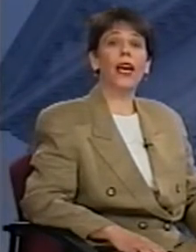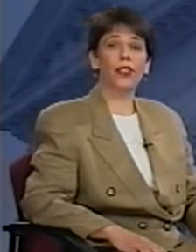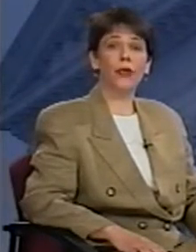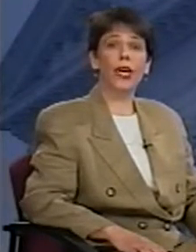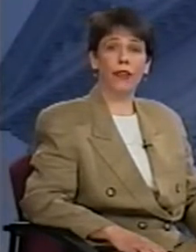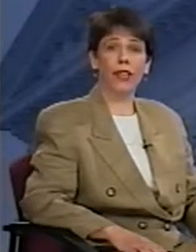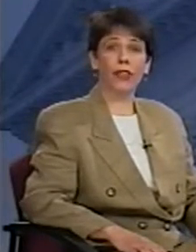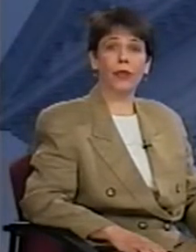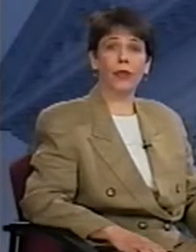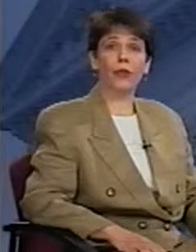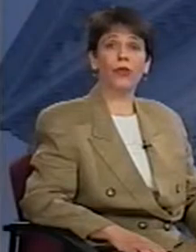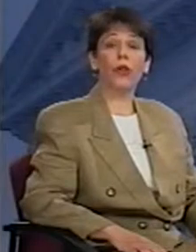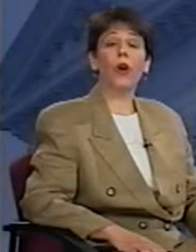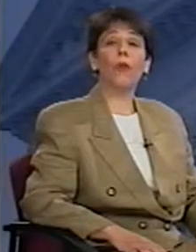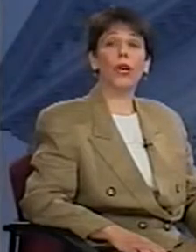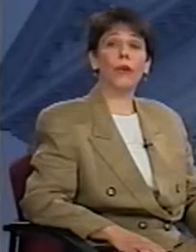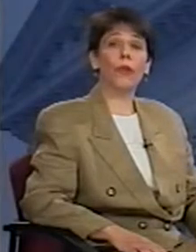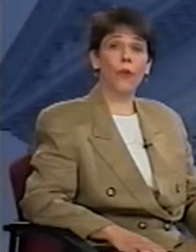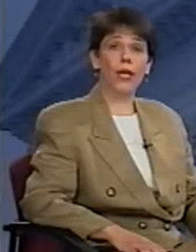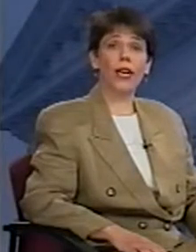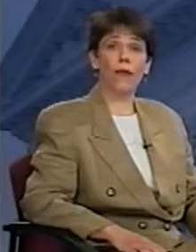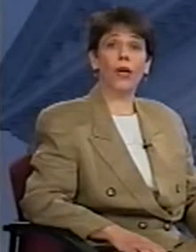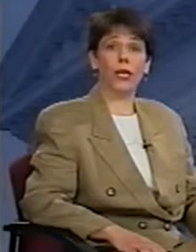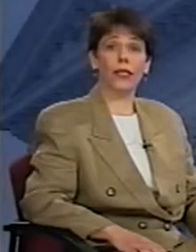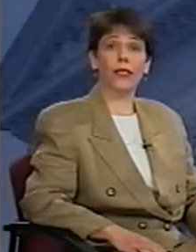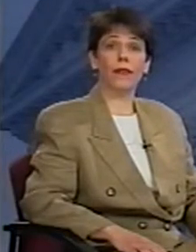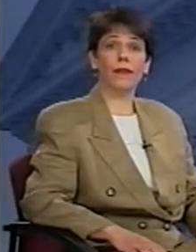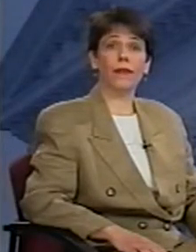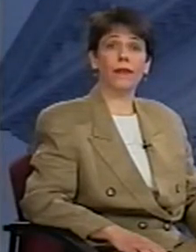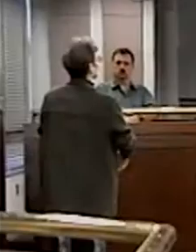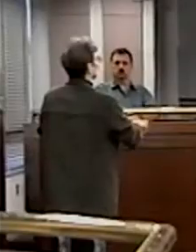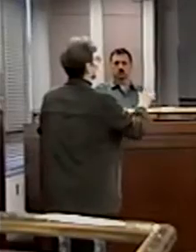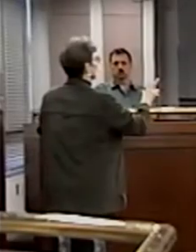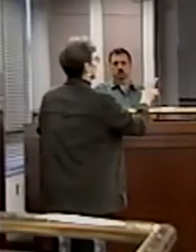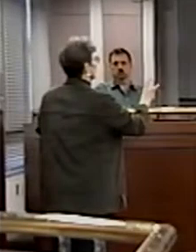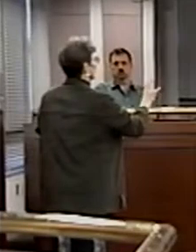interpreters and 2 hearing interpreters working with 1 deaf witness.